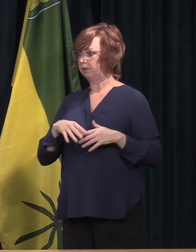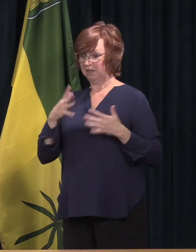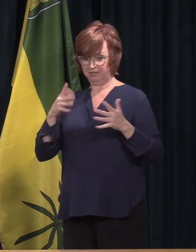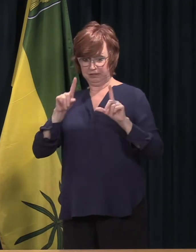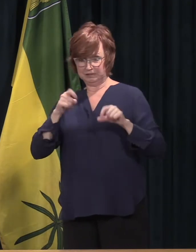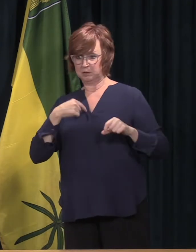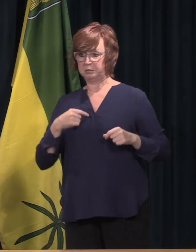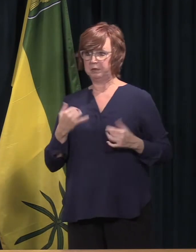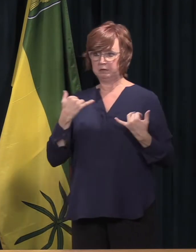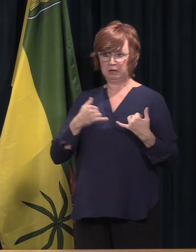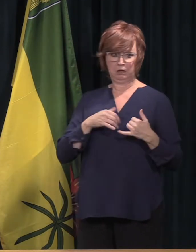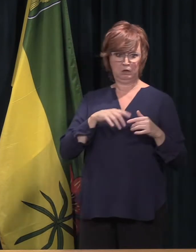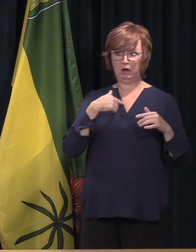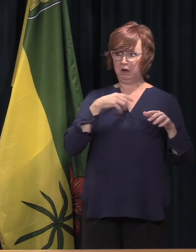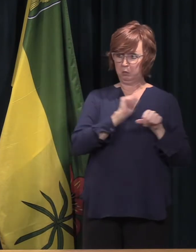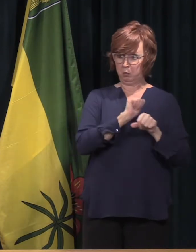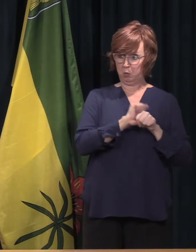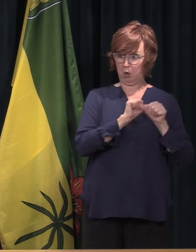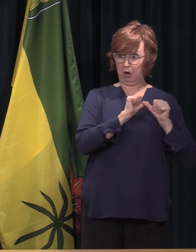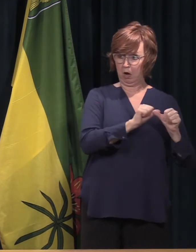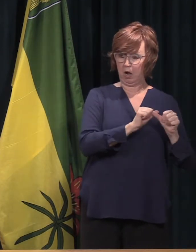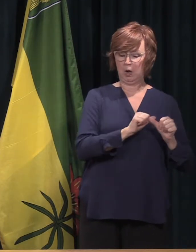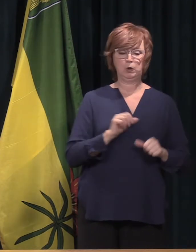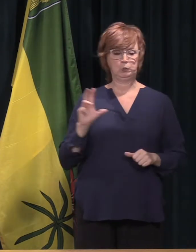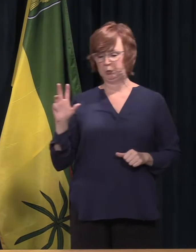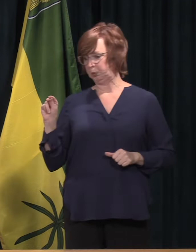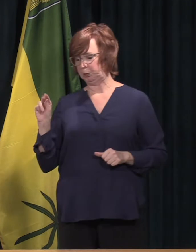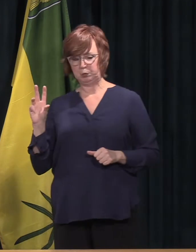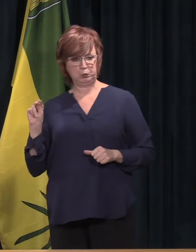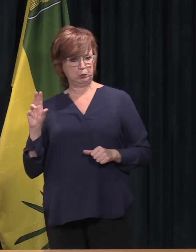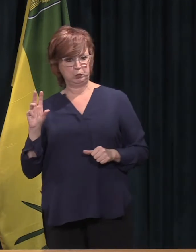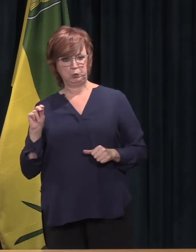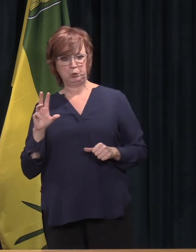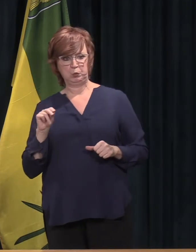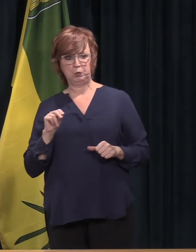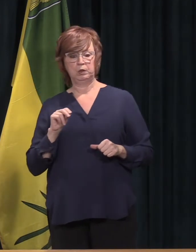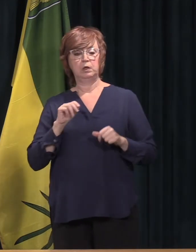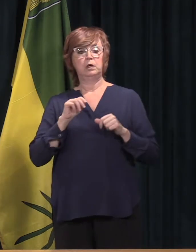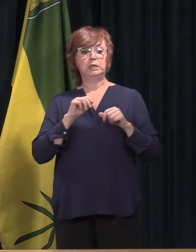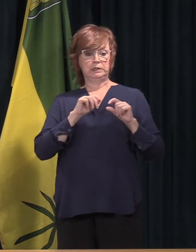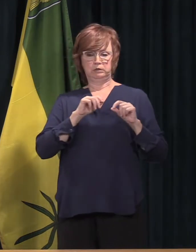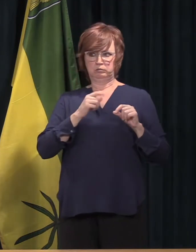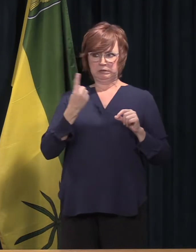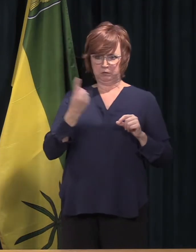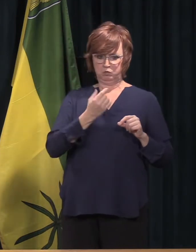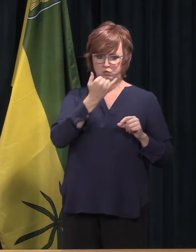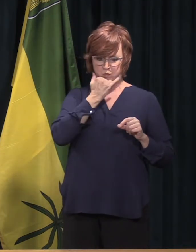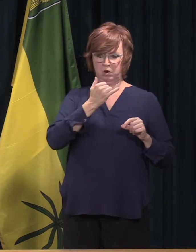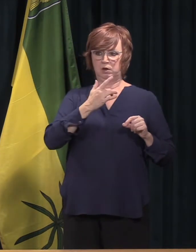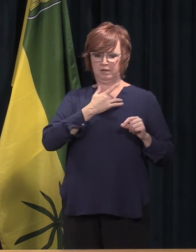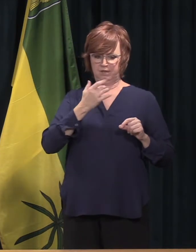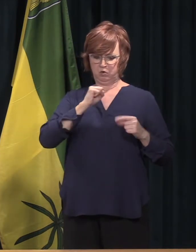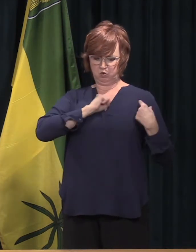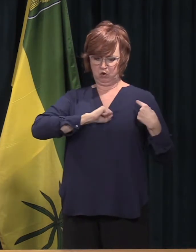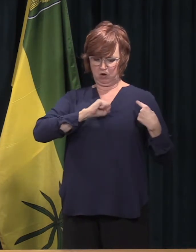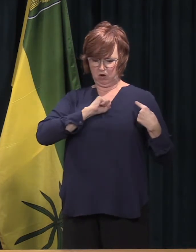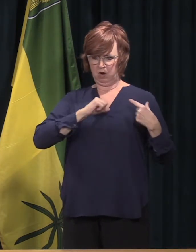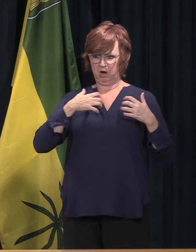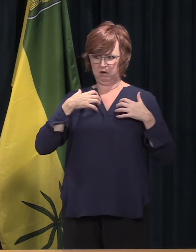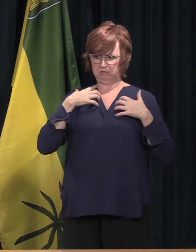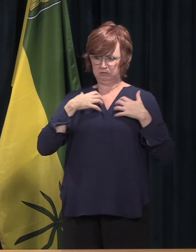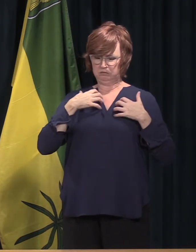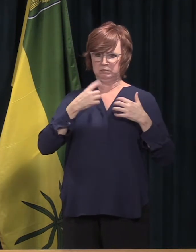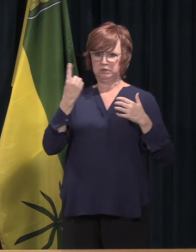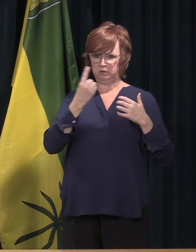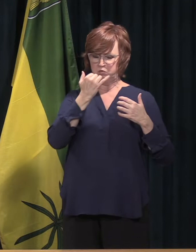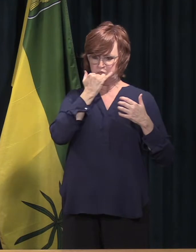on isolation, yeah. They can't continue working. Once you have symptoms, you have to stop, stay at home. And even if you develop symptoms, not just as a healthcare provider,